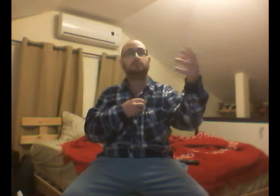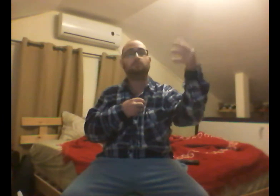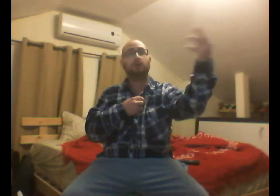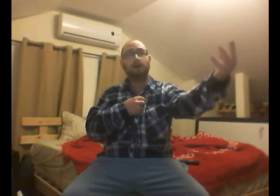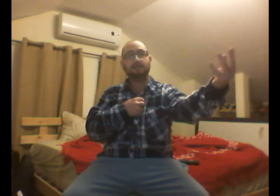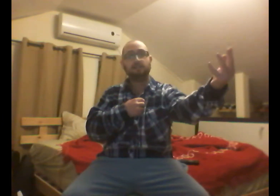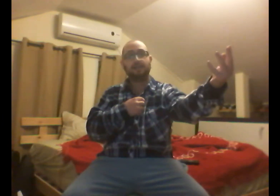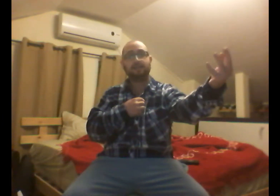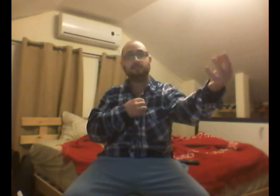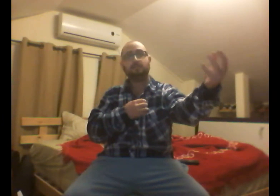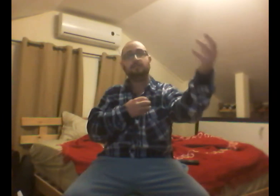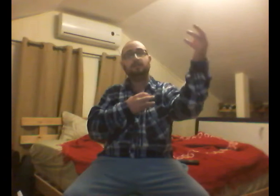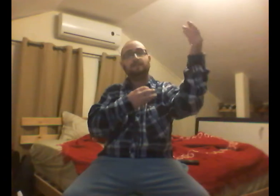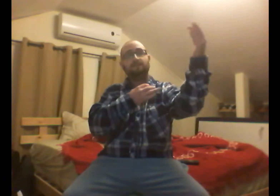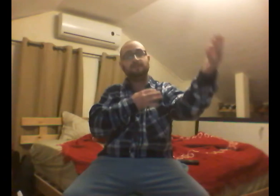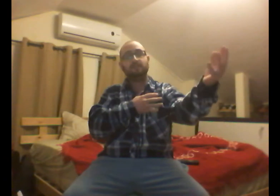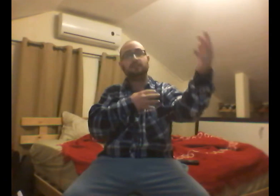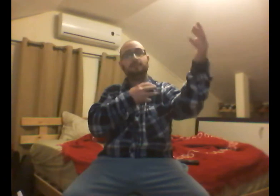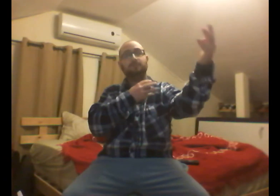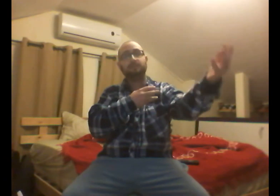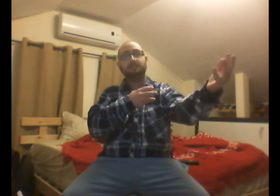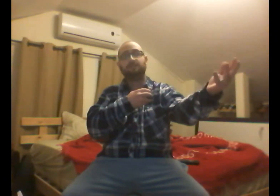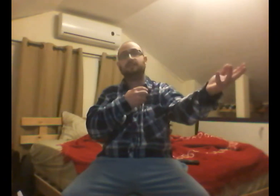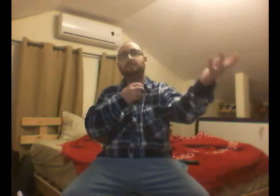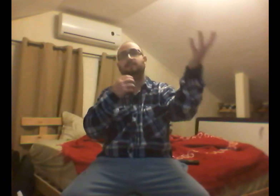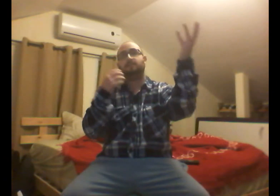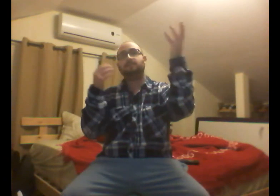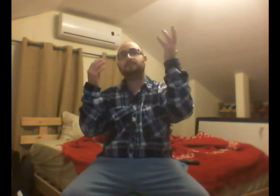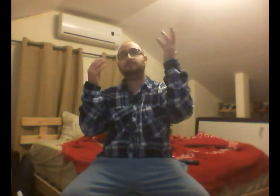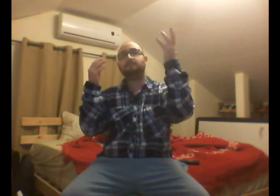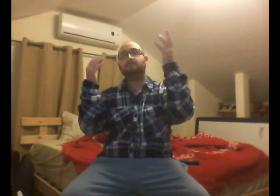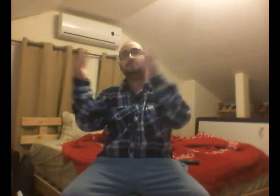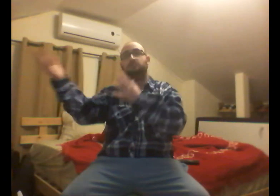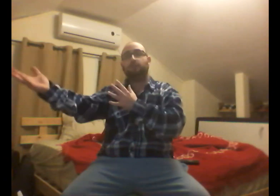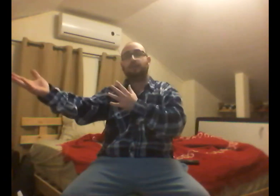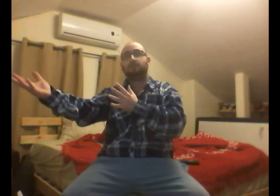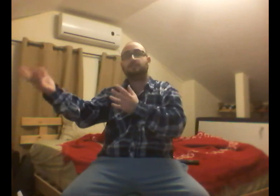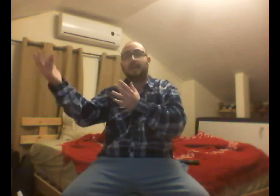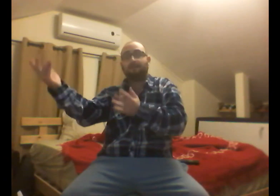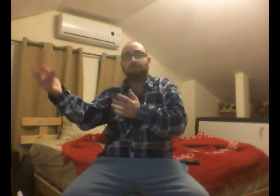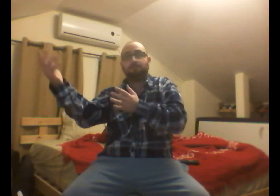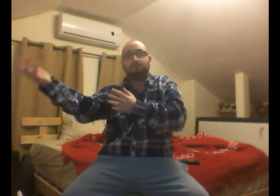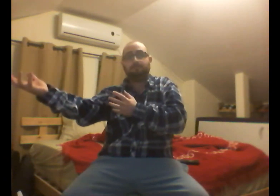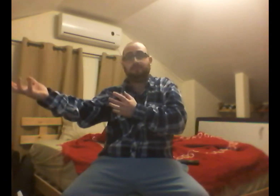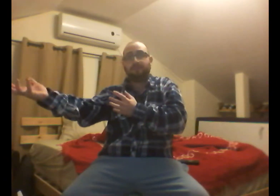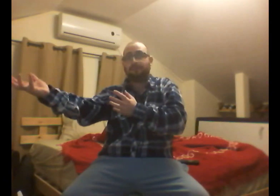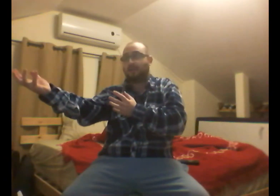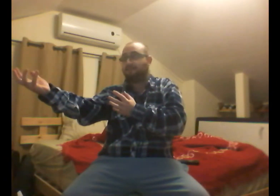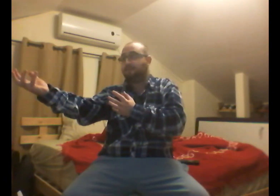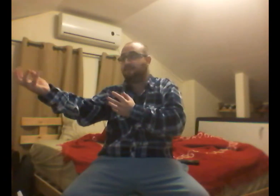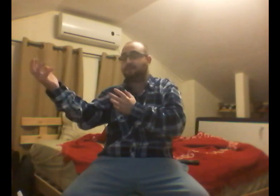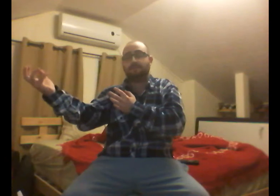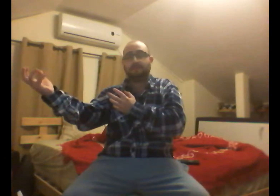were unchanged feel and believe that these two characters have been these